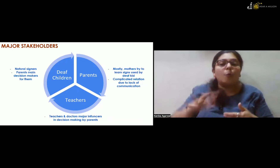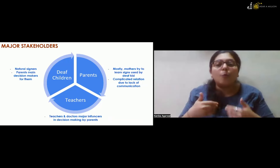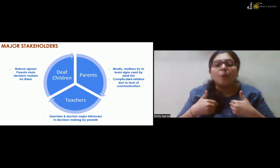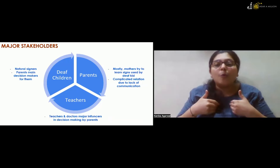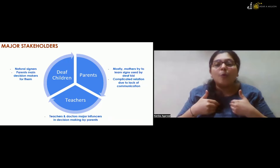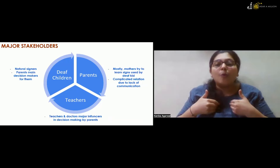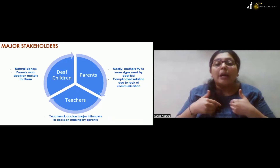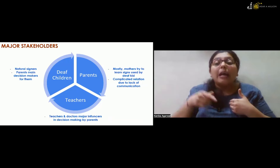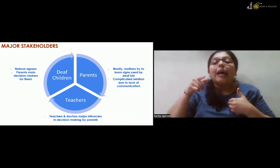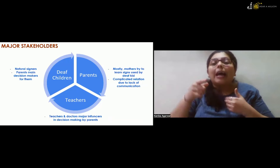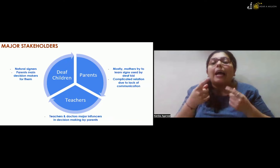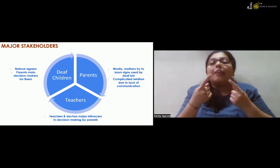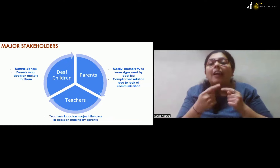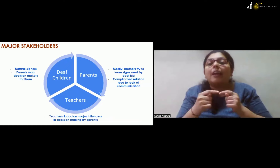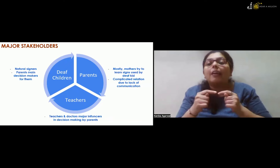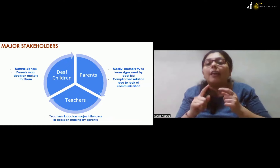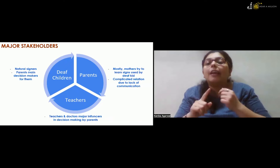And